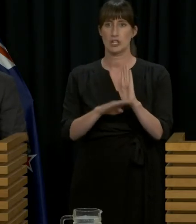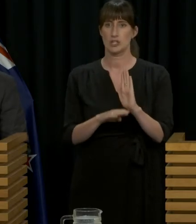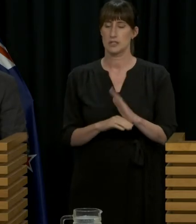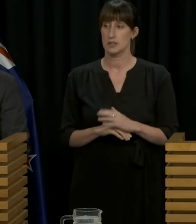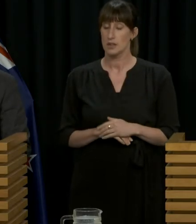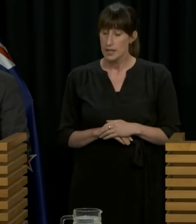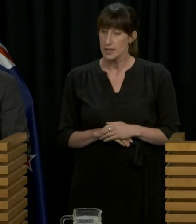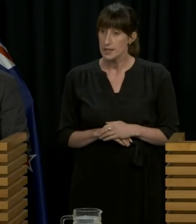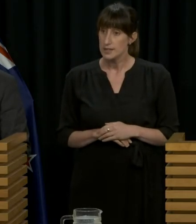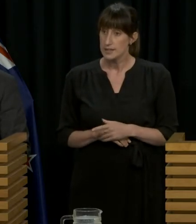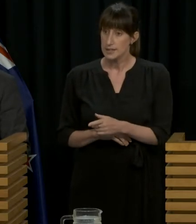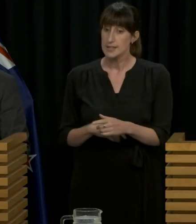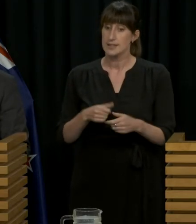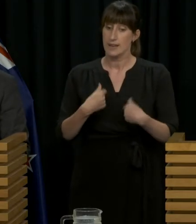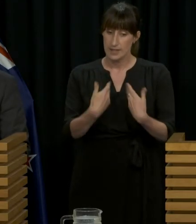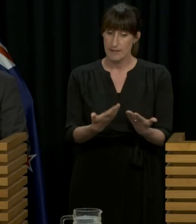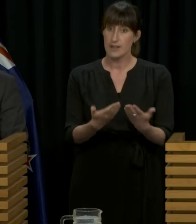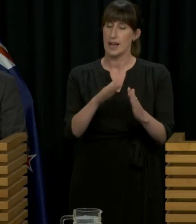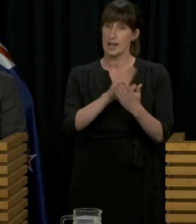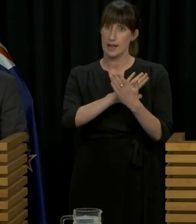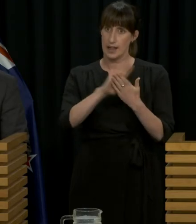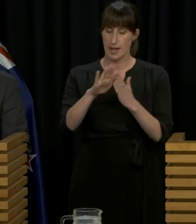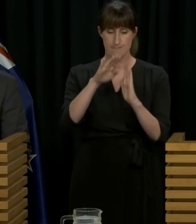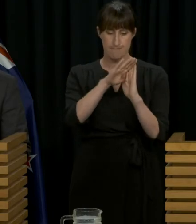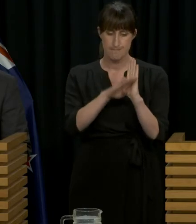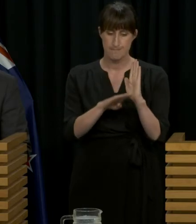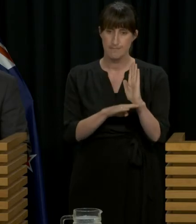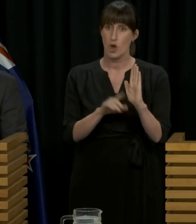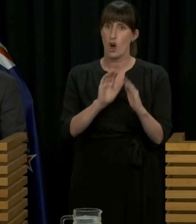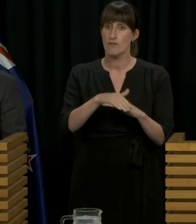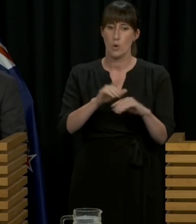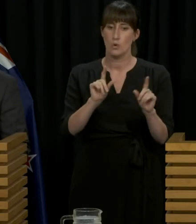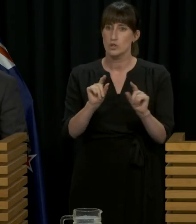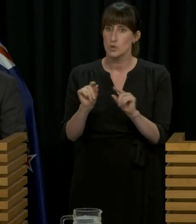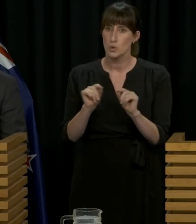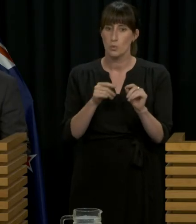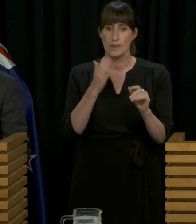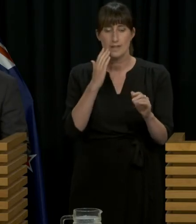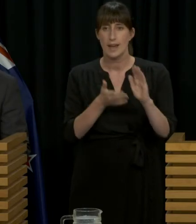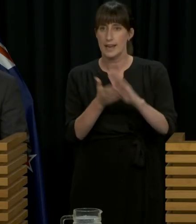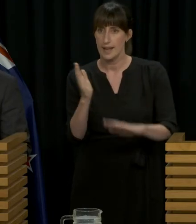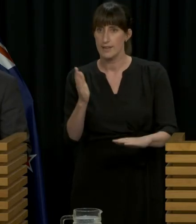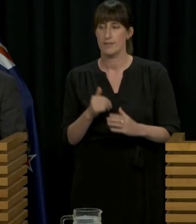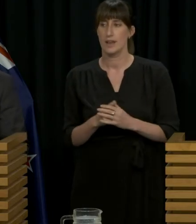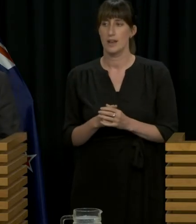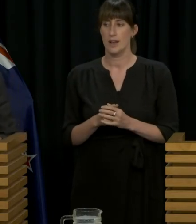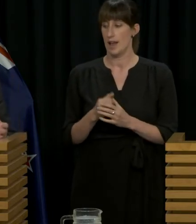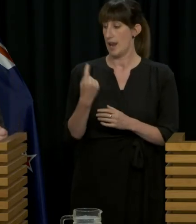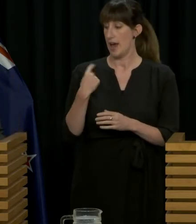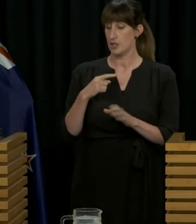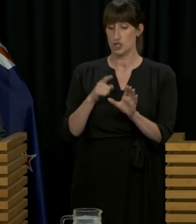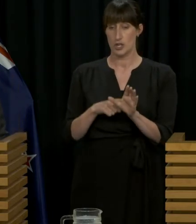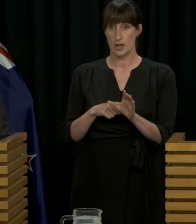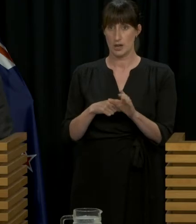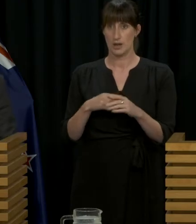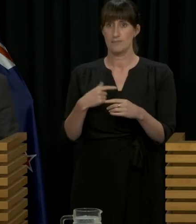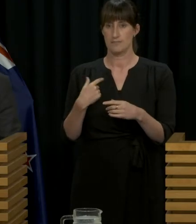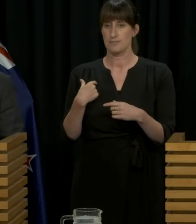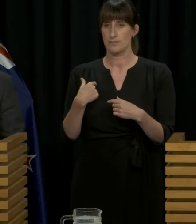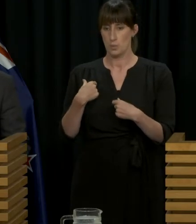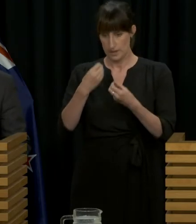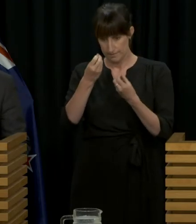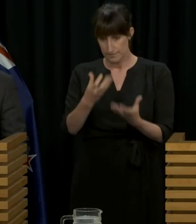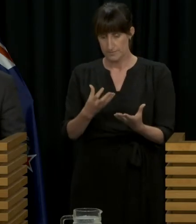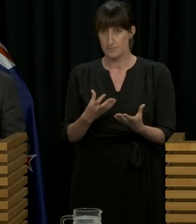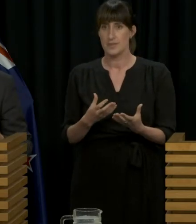quite detailed instructions when they leave, and again, that was something that flowed from the last review we did late last year. We looked again at that material. I'll ask Dr. Bloomfield to comment